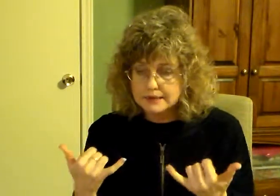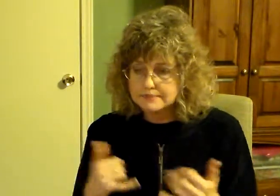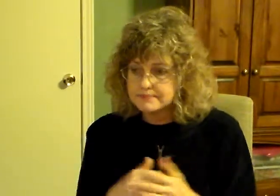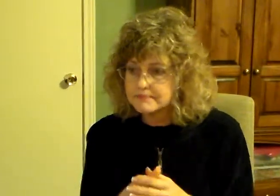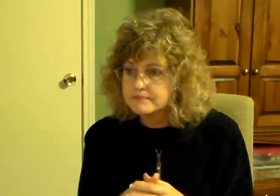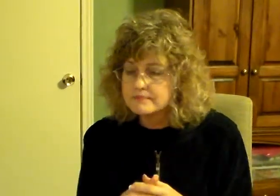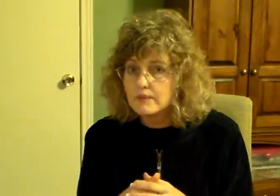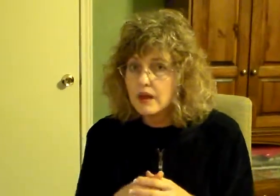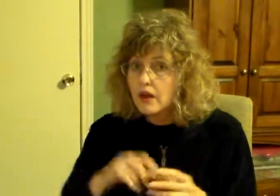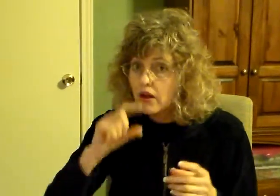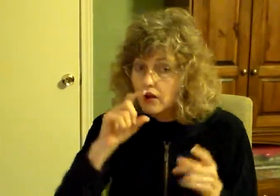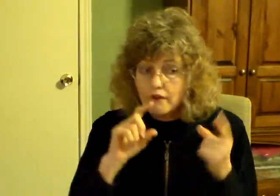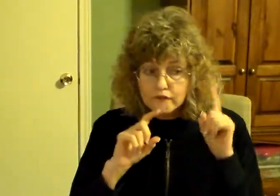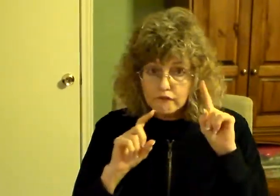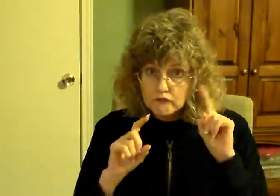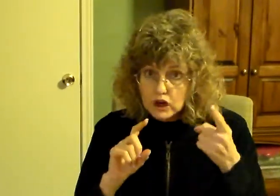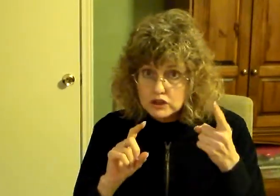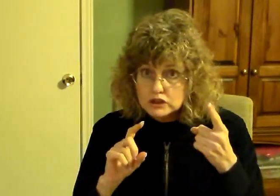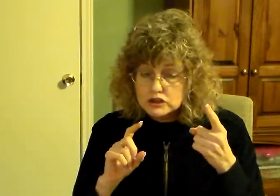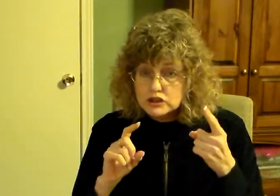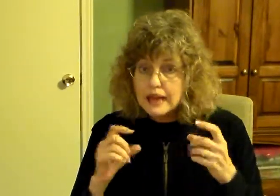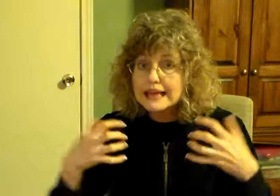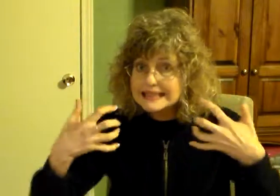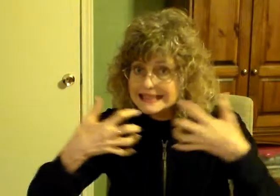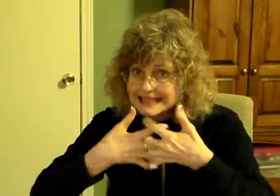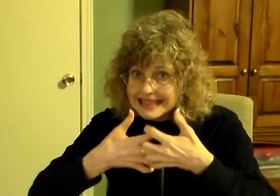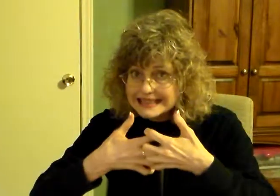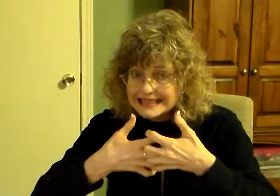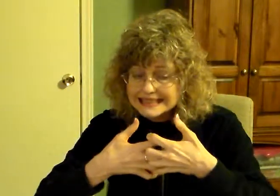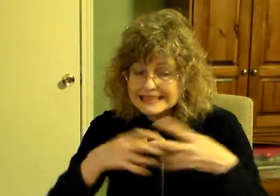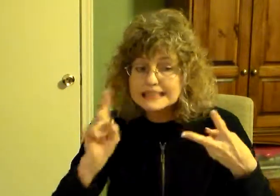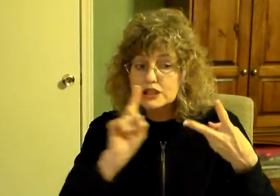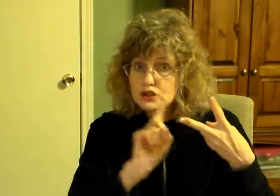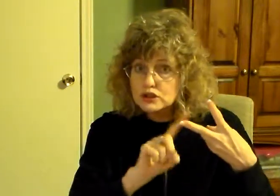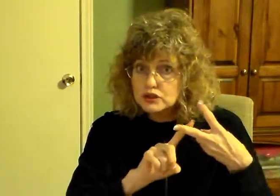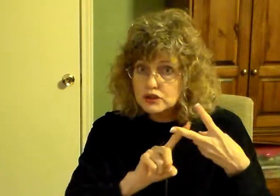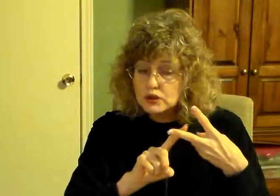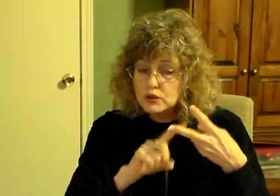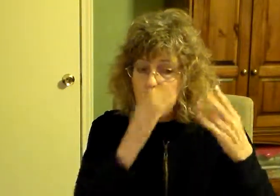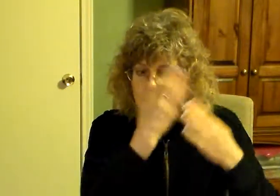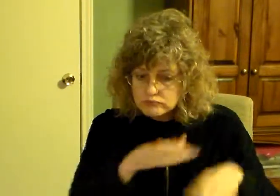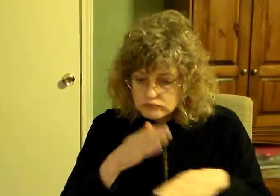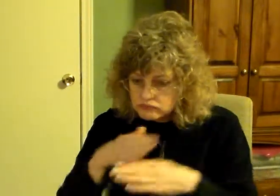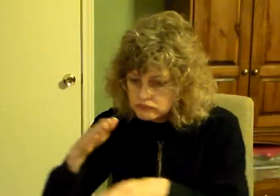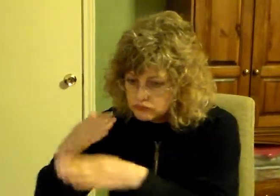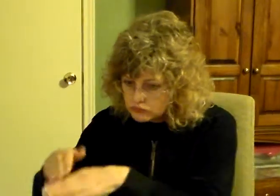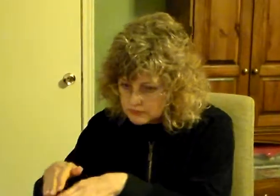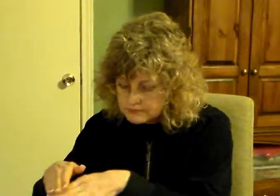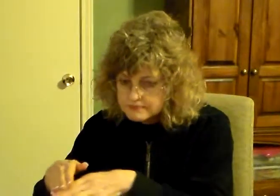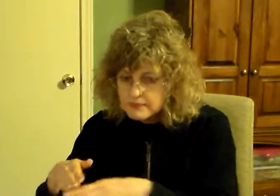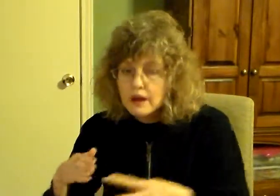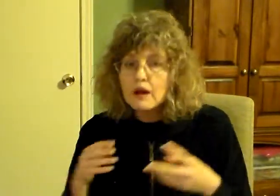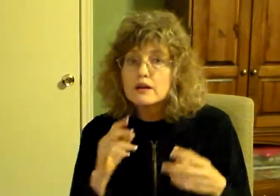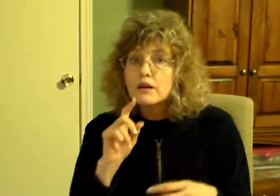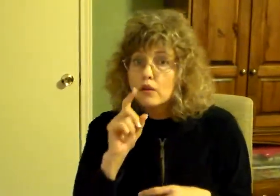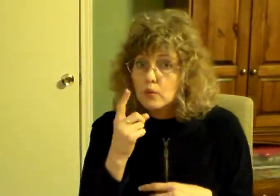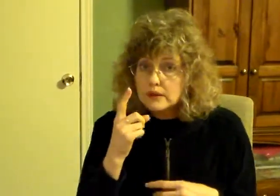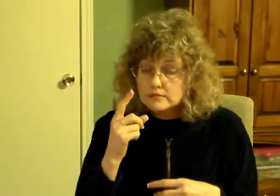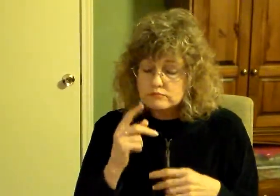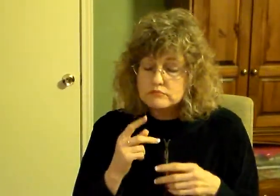First is synthesis. Second is decomposition. Third is single replacement reactions.